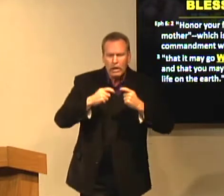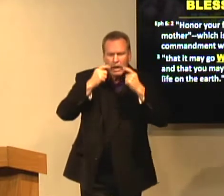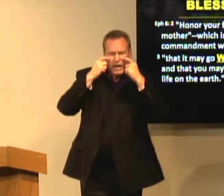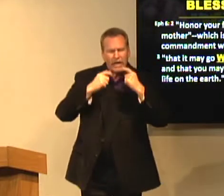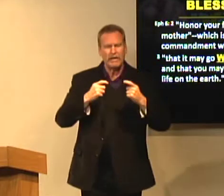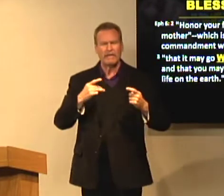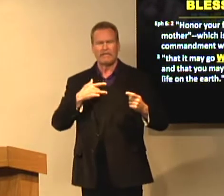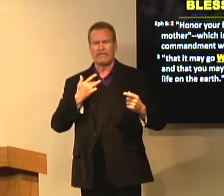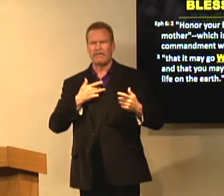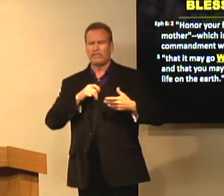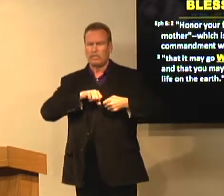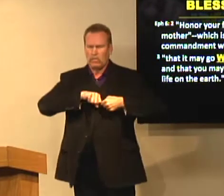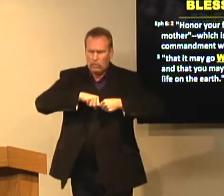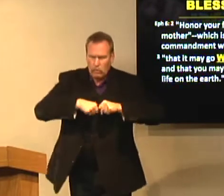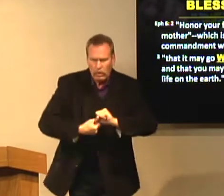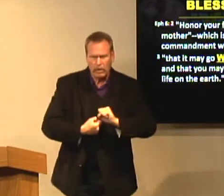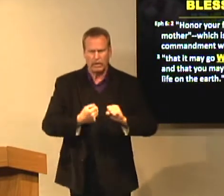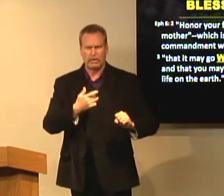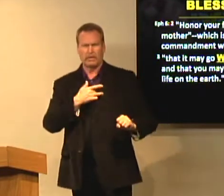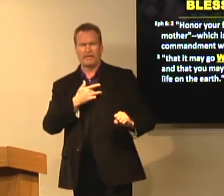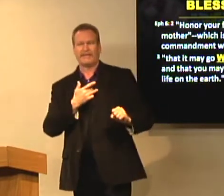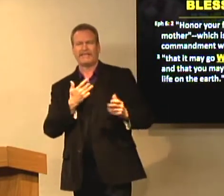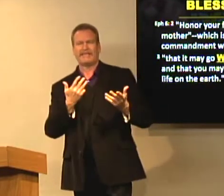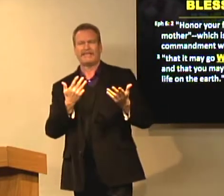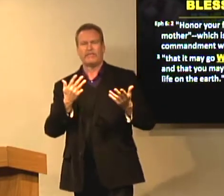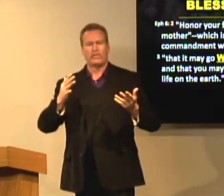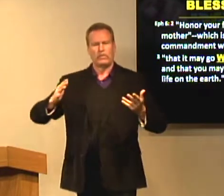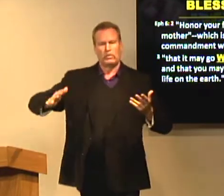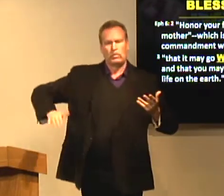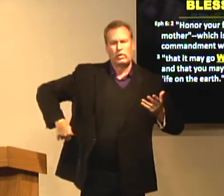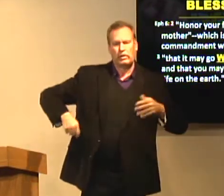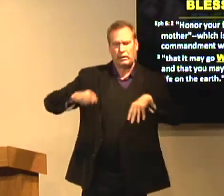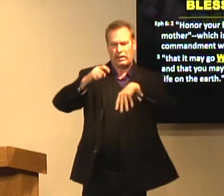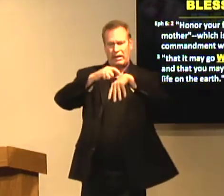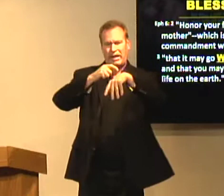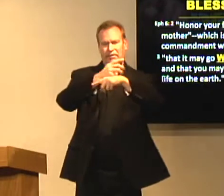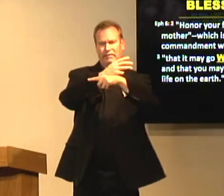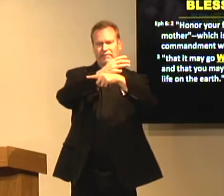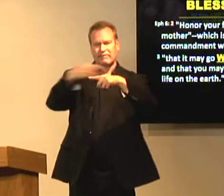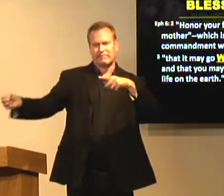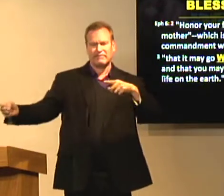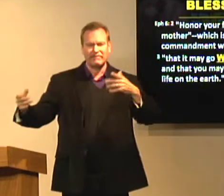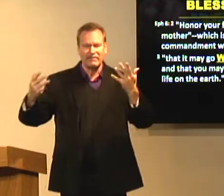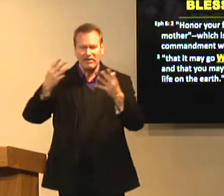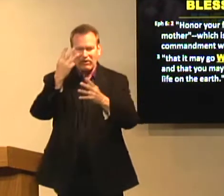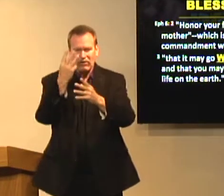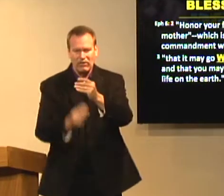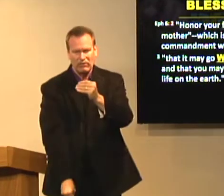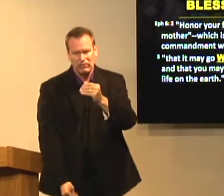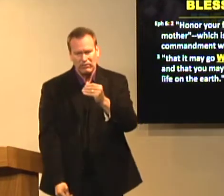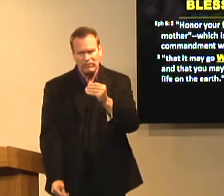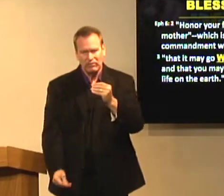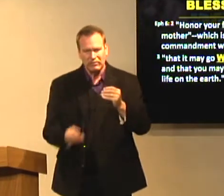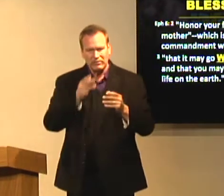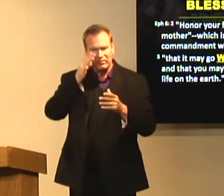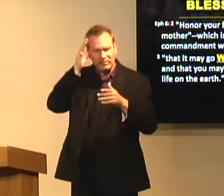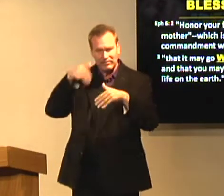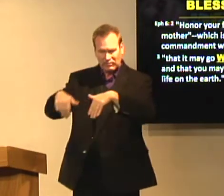them. And they feel so heartbroken at their parents passing, but it's too late. The time has already